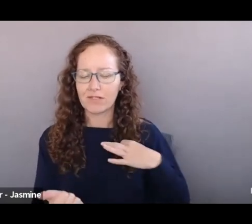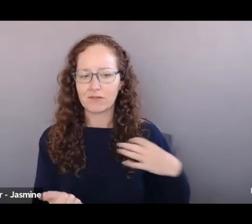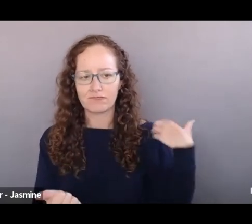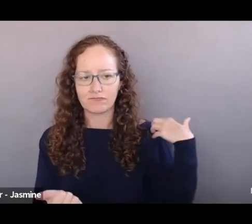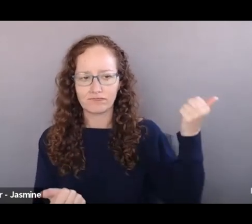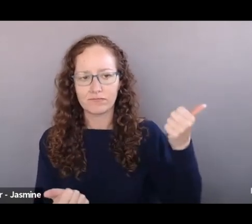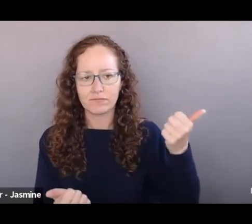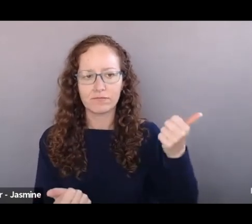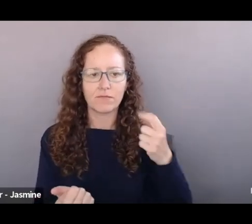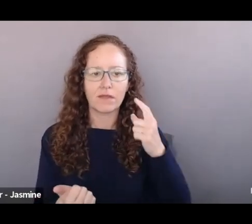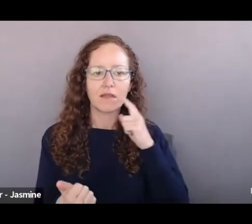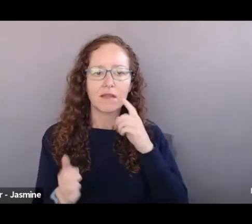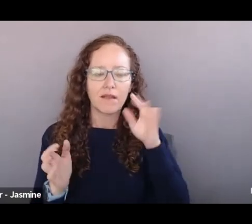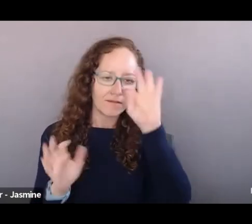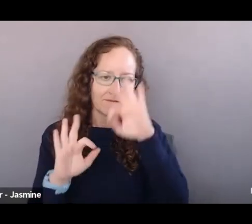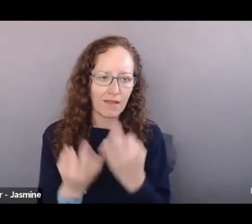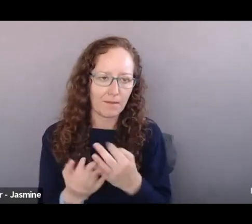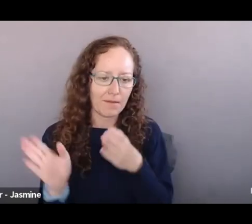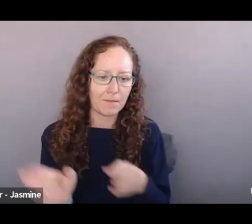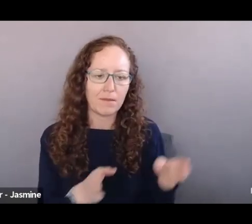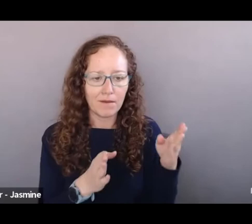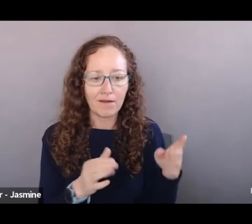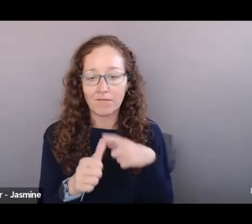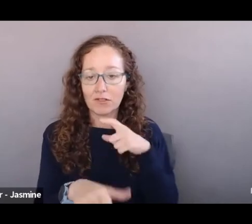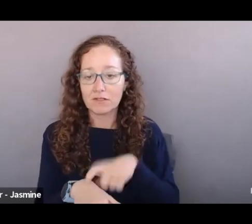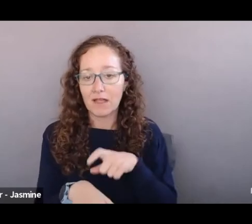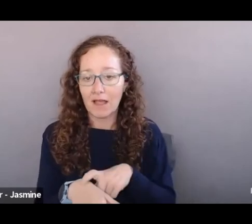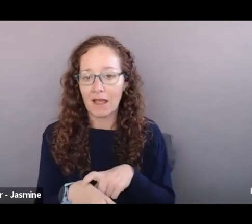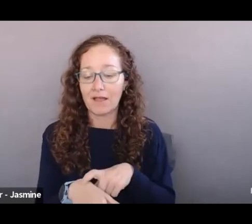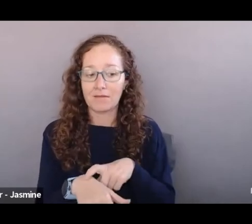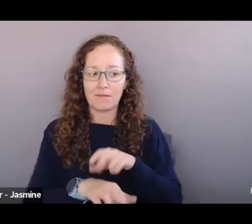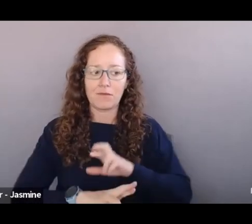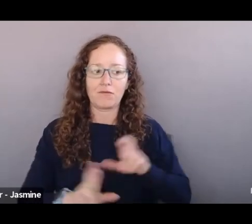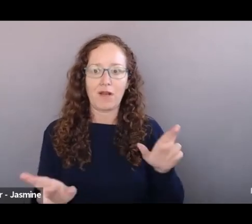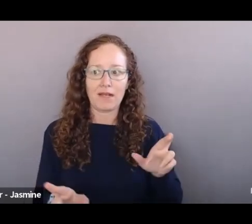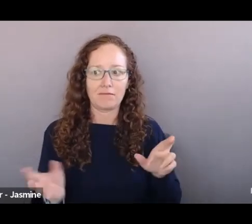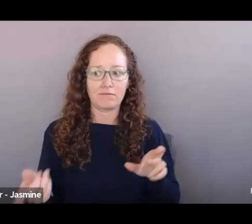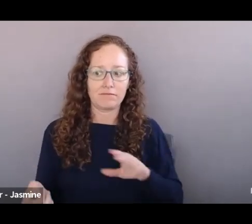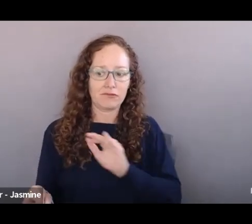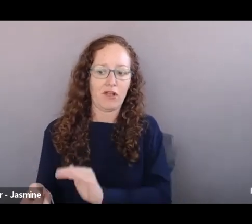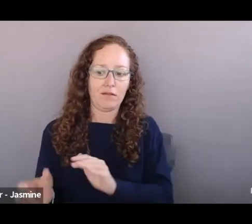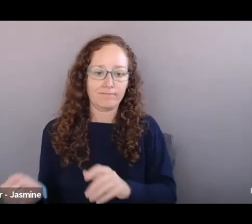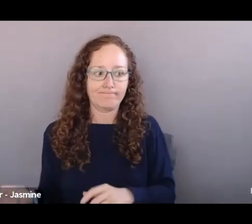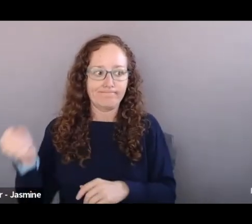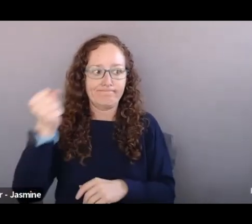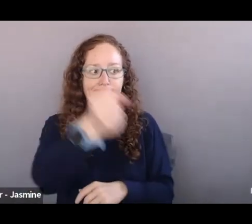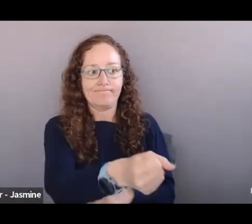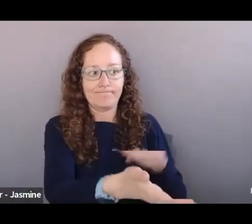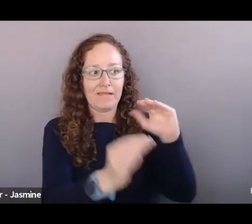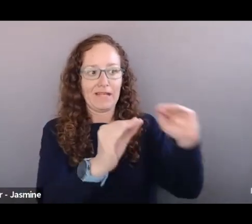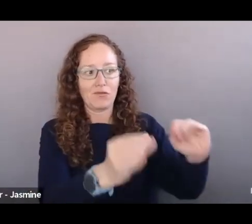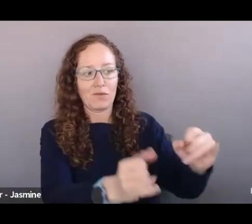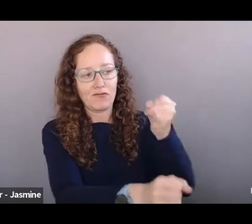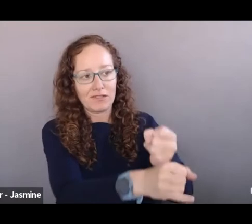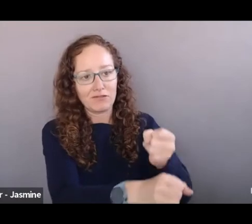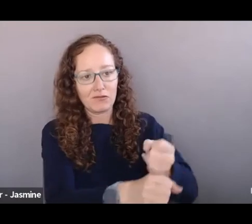hand one of their children over to an educational institution to live away from home, away from my brothers and